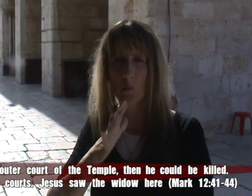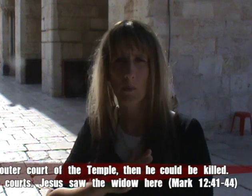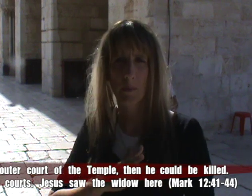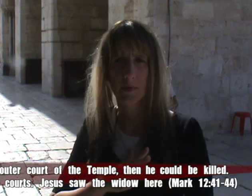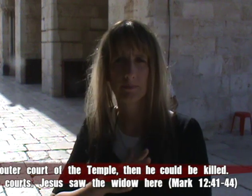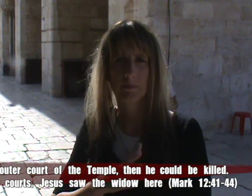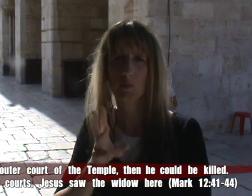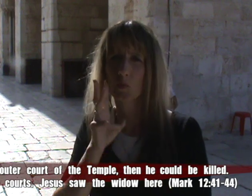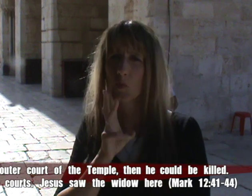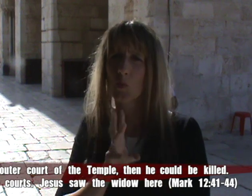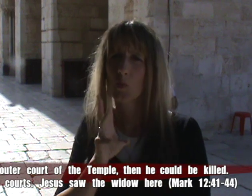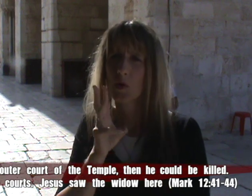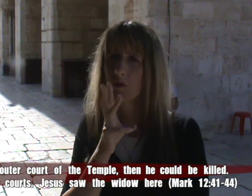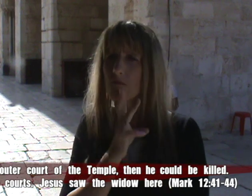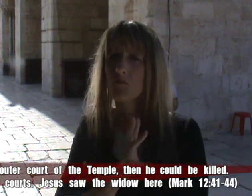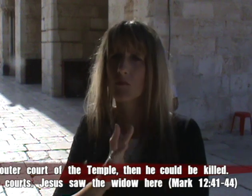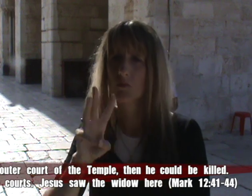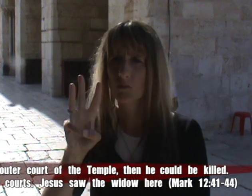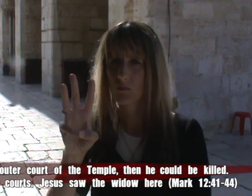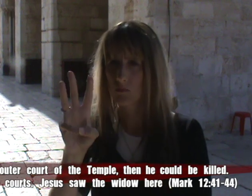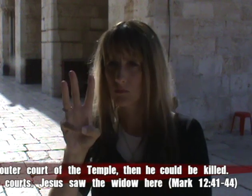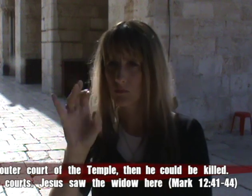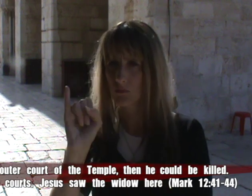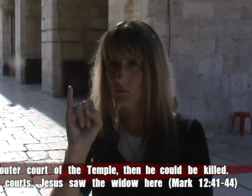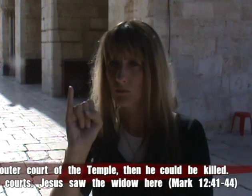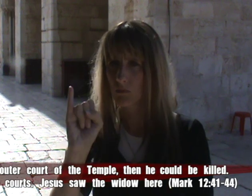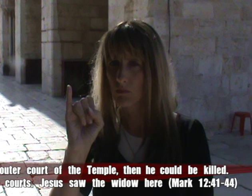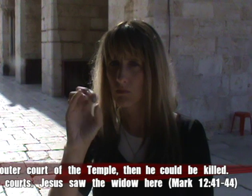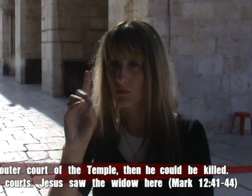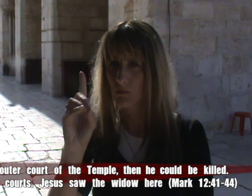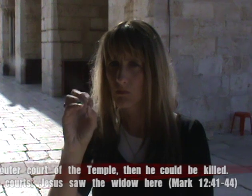a woman whose husband had died, who was a widow,